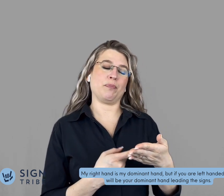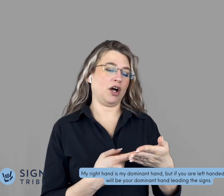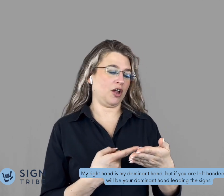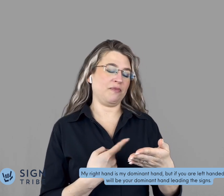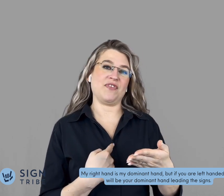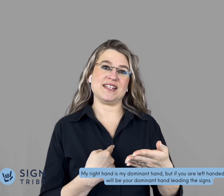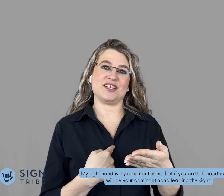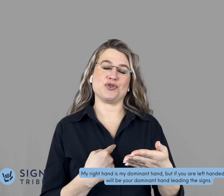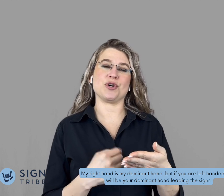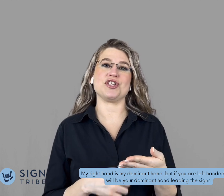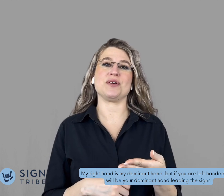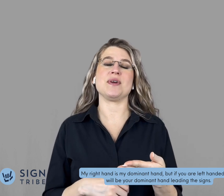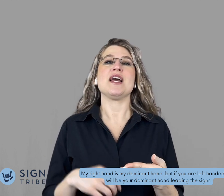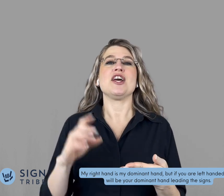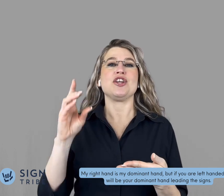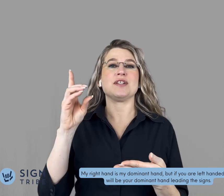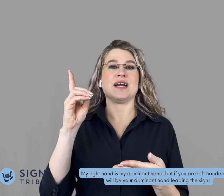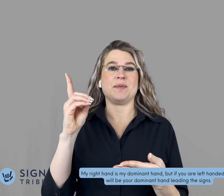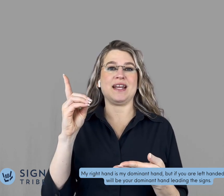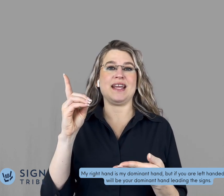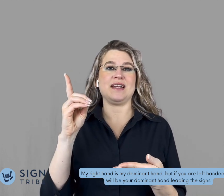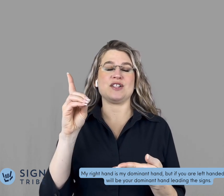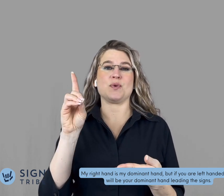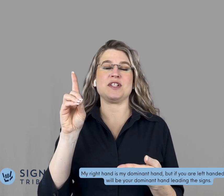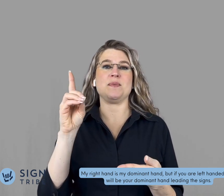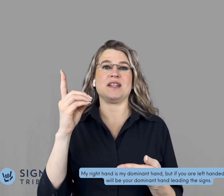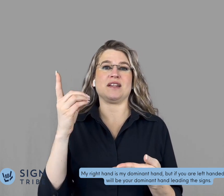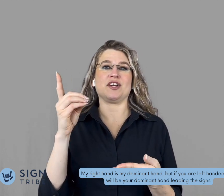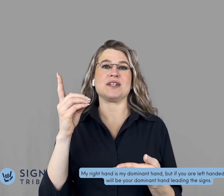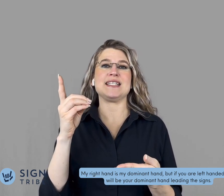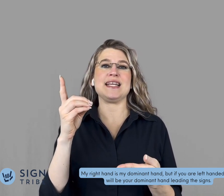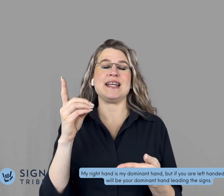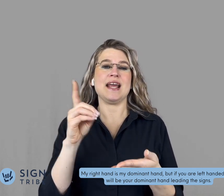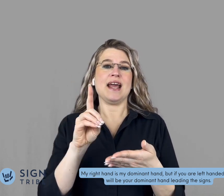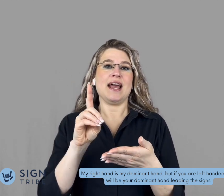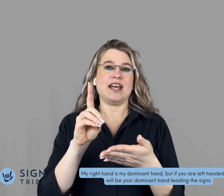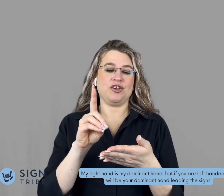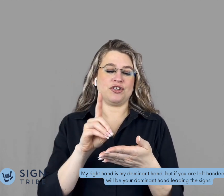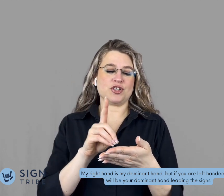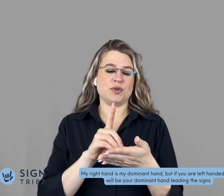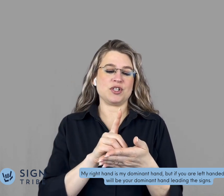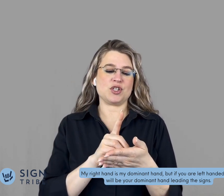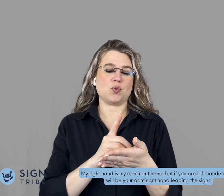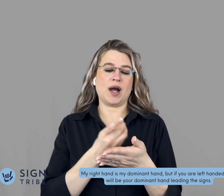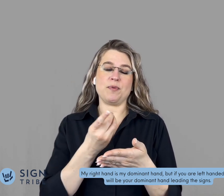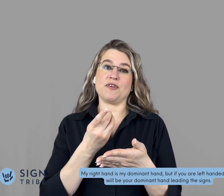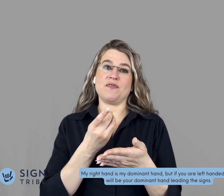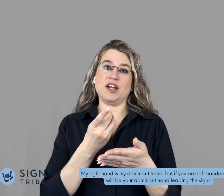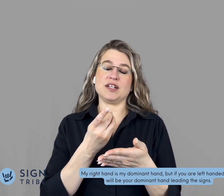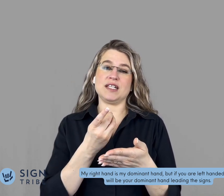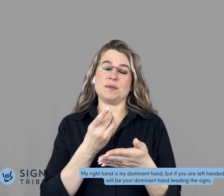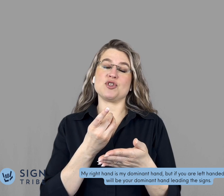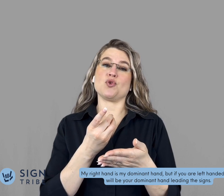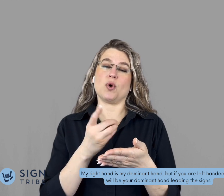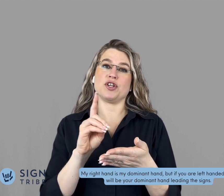palm facing towards you. Your dominant hand is going to be in the letter D, and you're just going to swipe your fingertips towards your